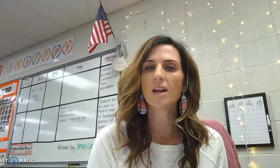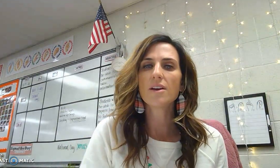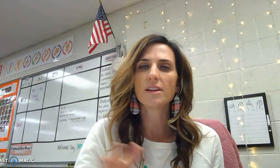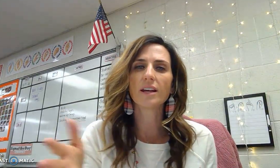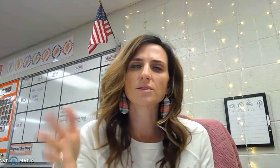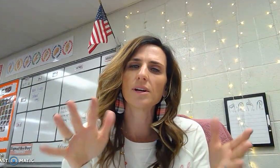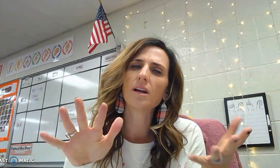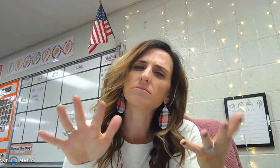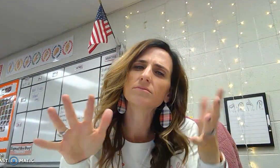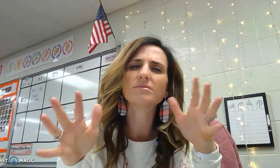The next one,